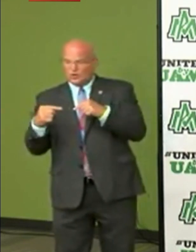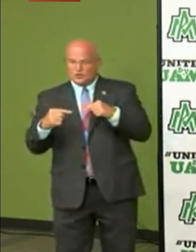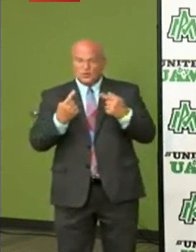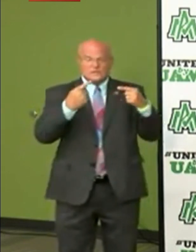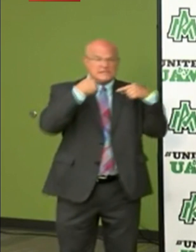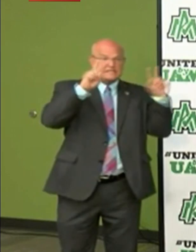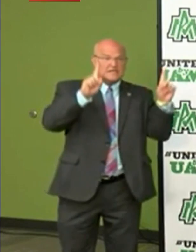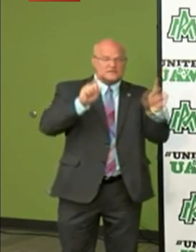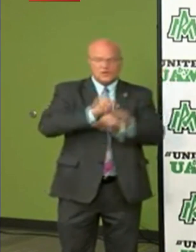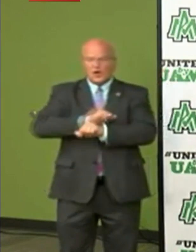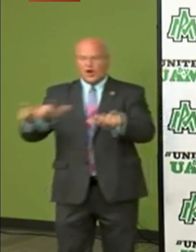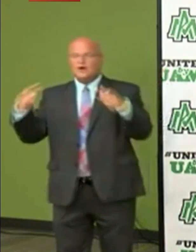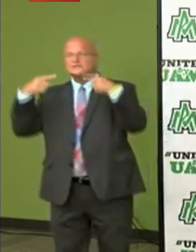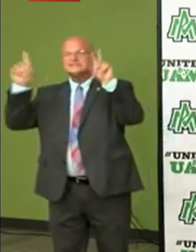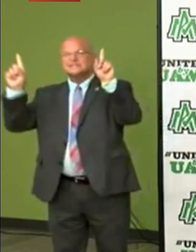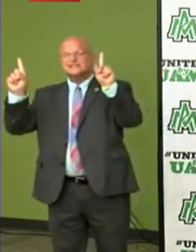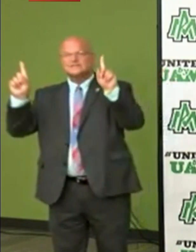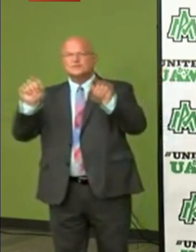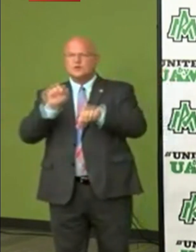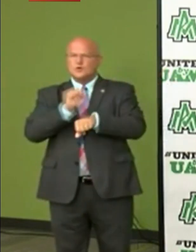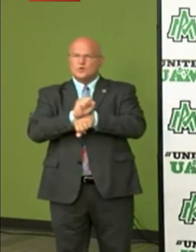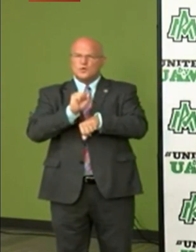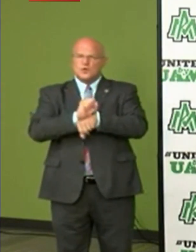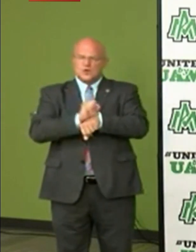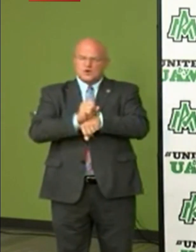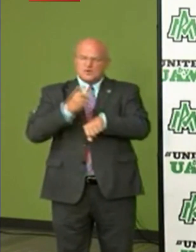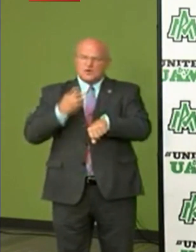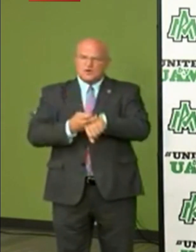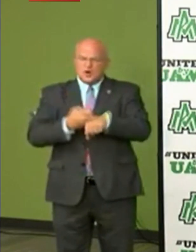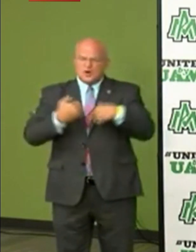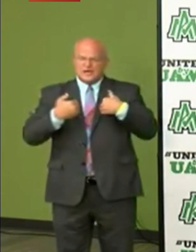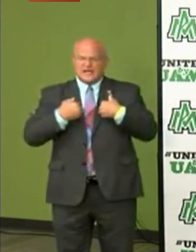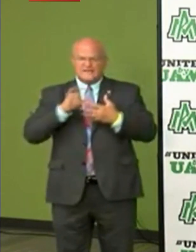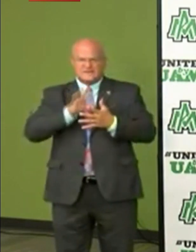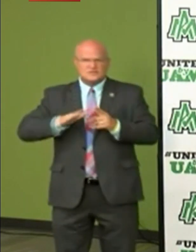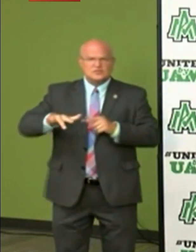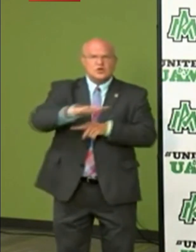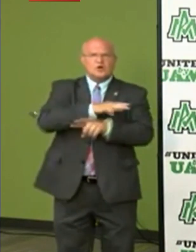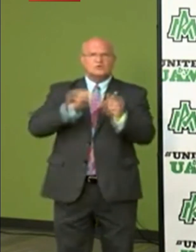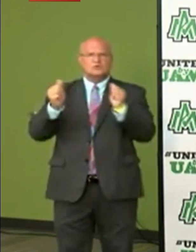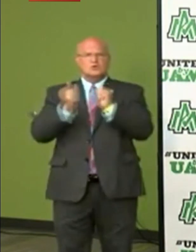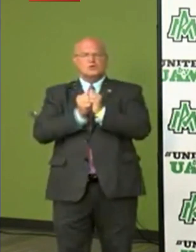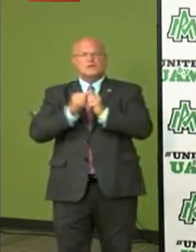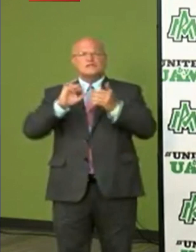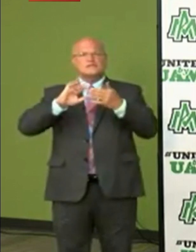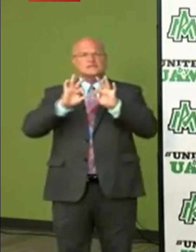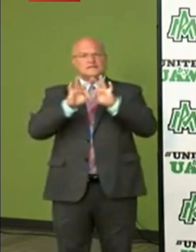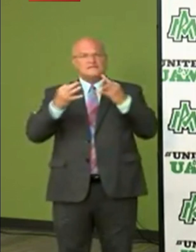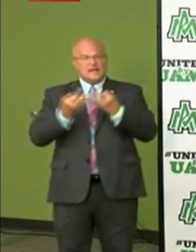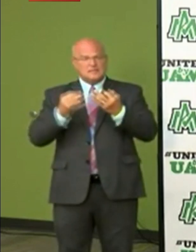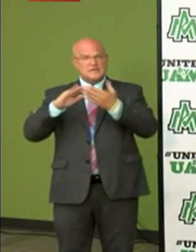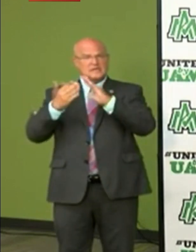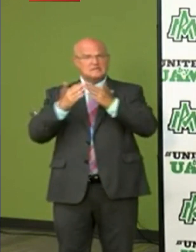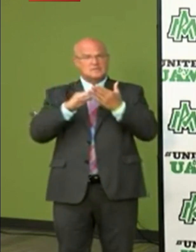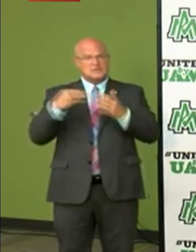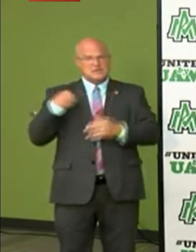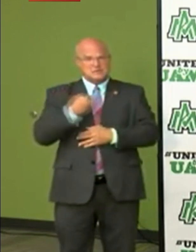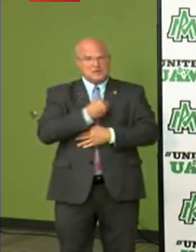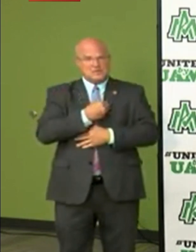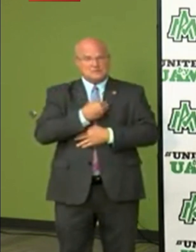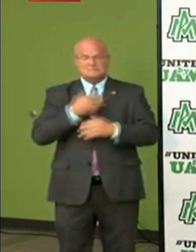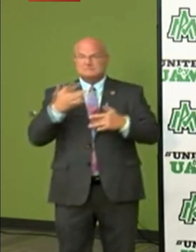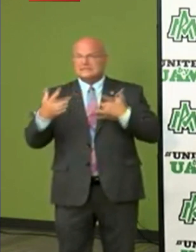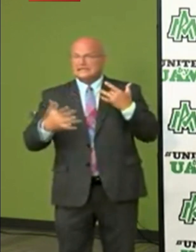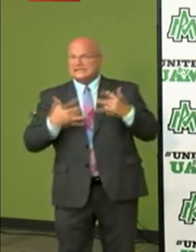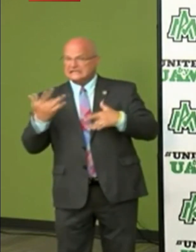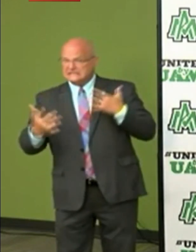all successful. We have worked hard to establish this culture with our faculty, students, parents, and community members. We are excited, at the same time